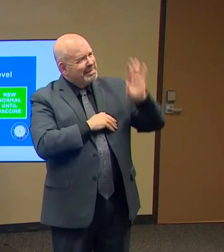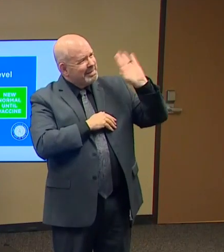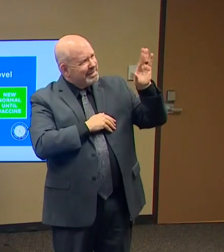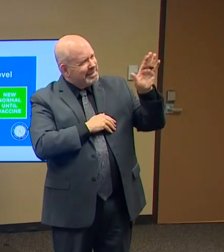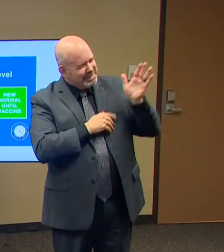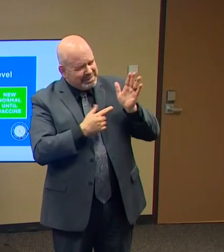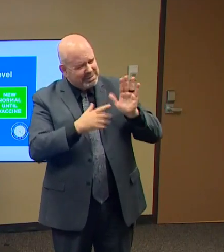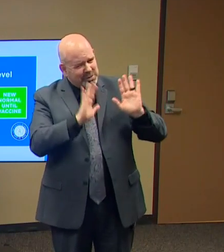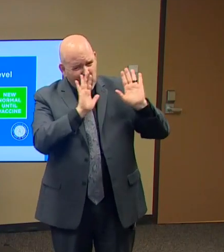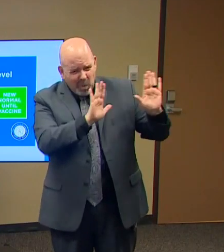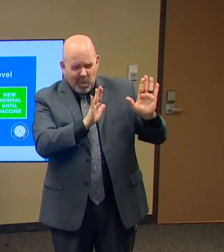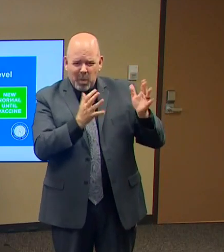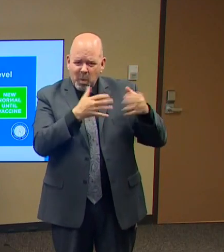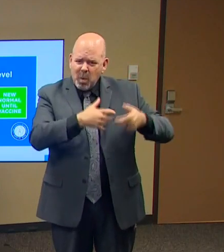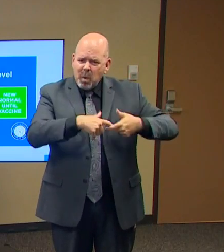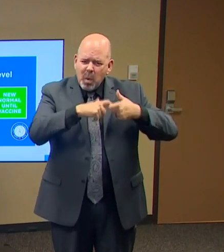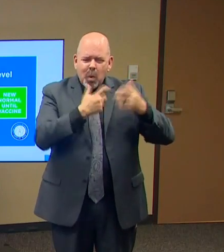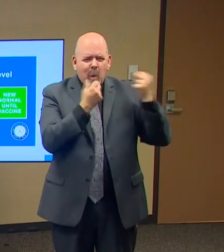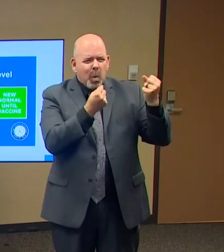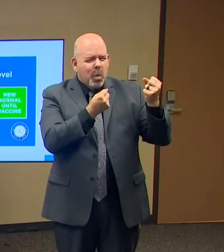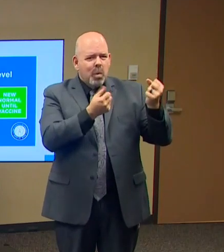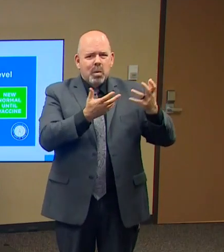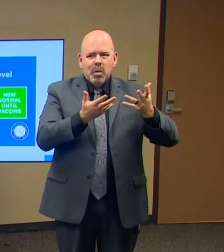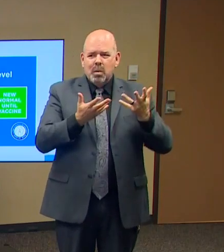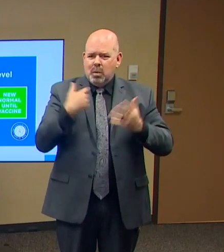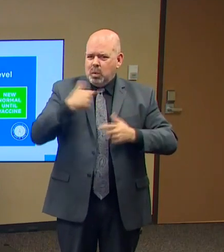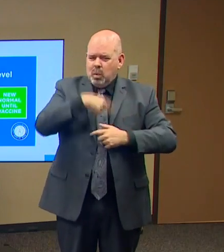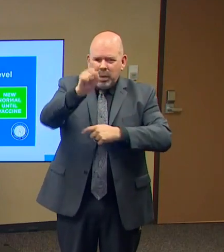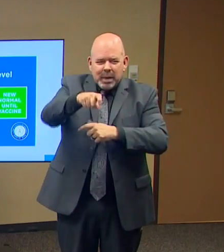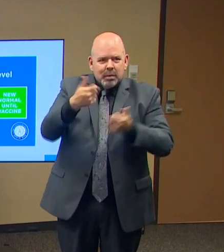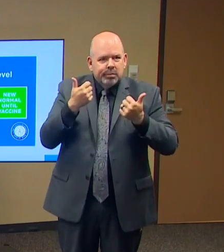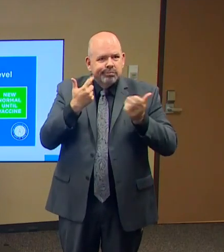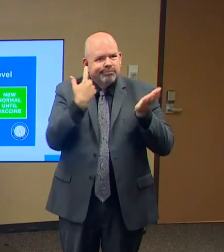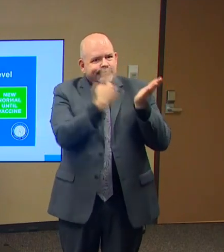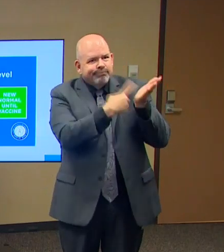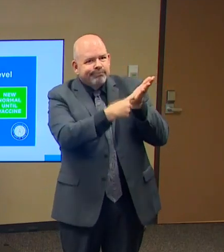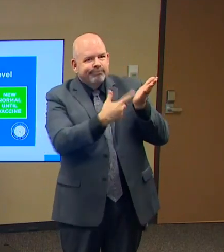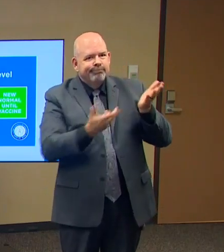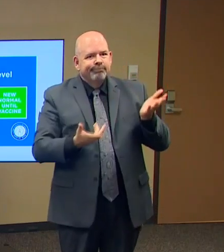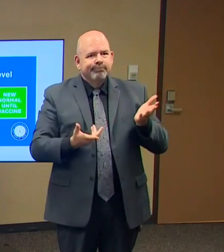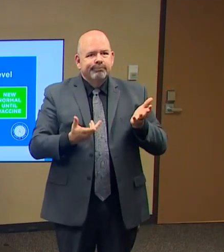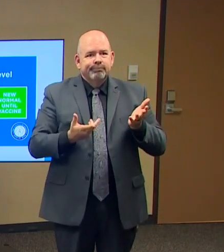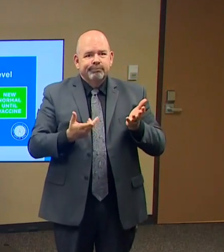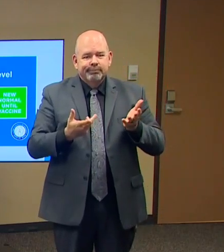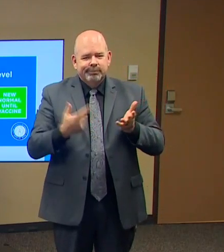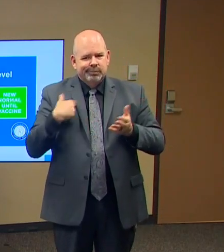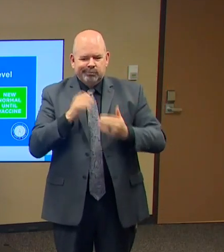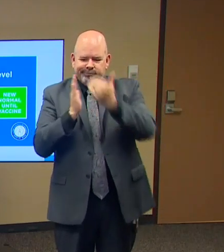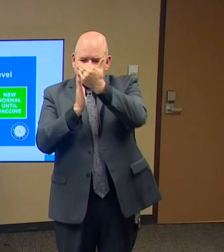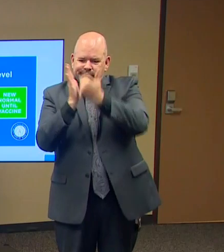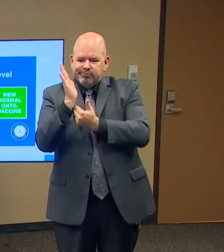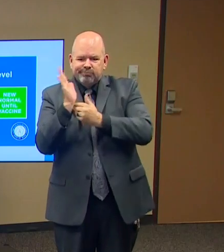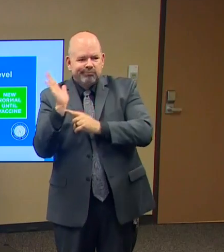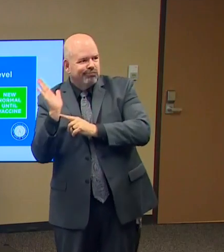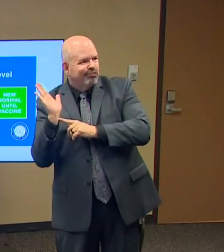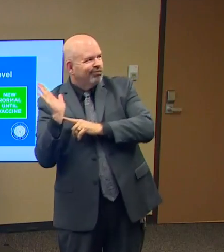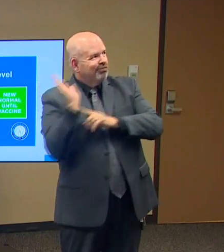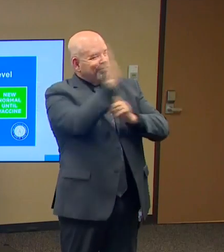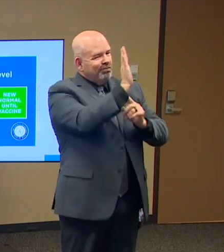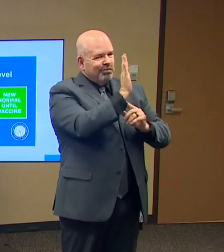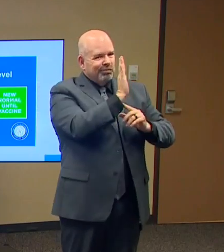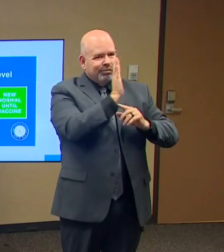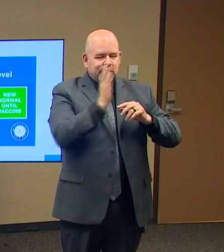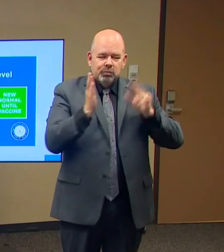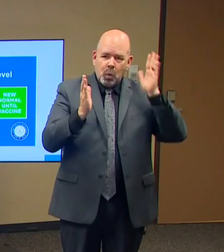can put a mark on the future and see if it happens, we'll all be working to follow those good sound